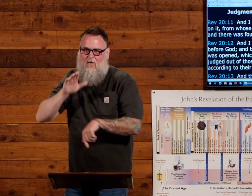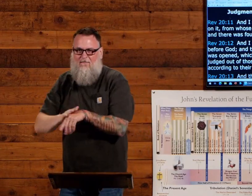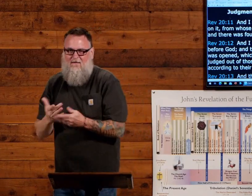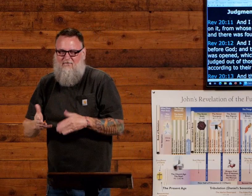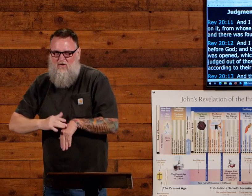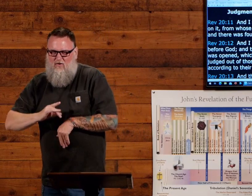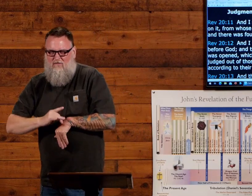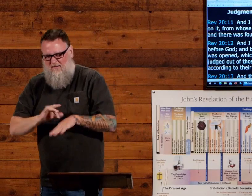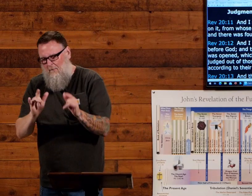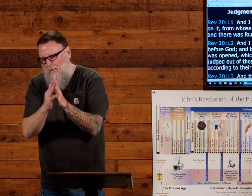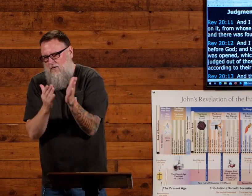Store your treasures in heaven.